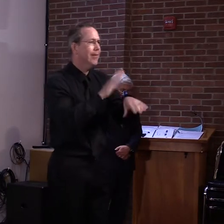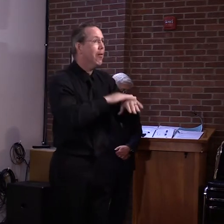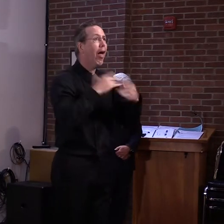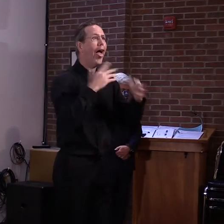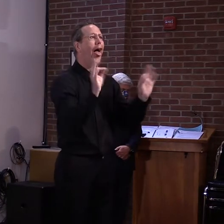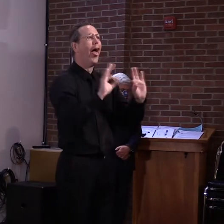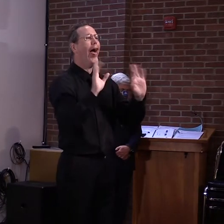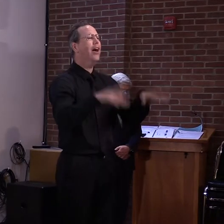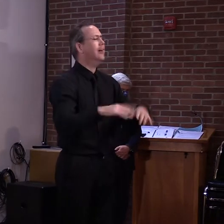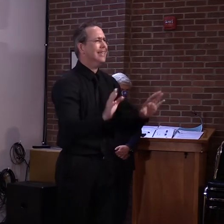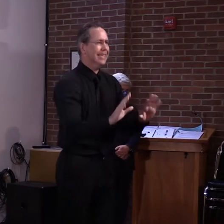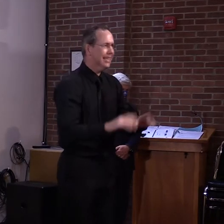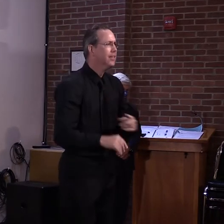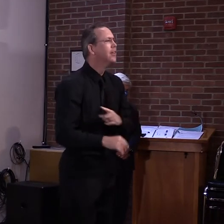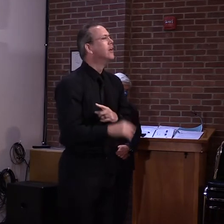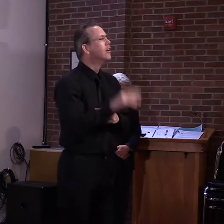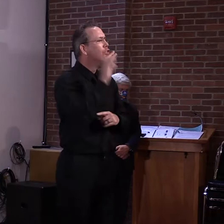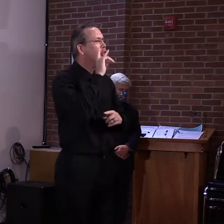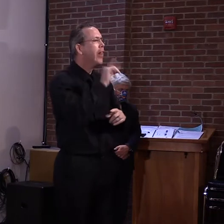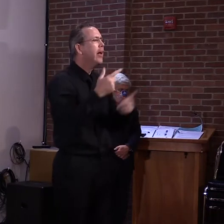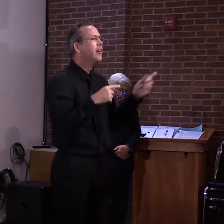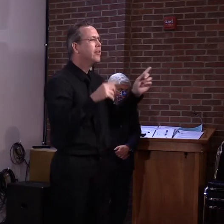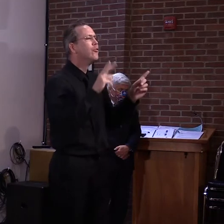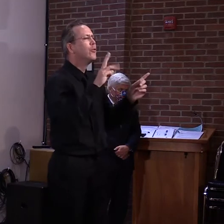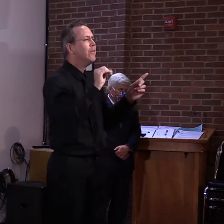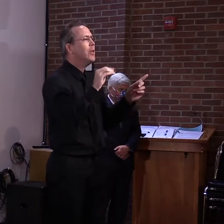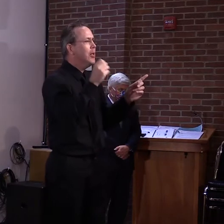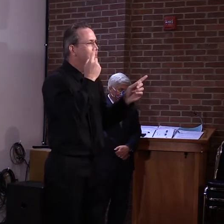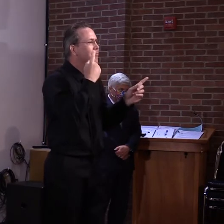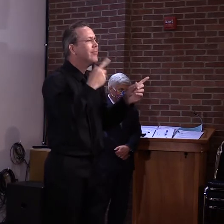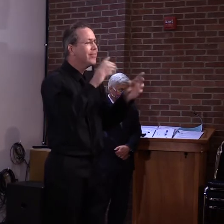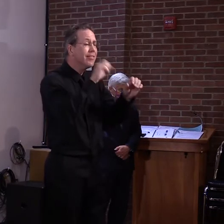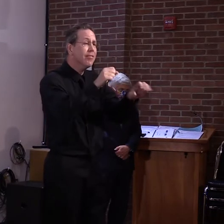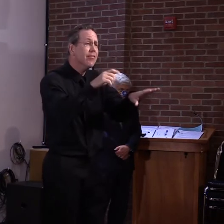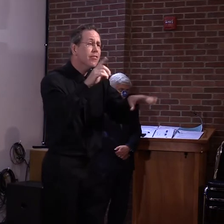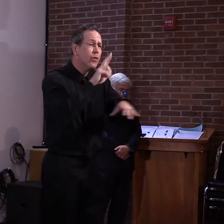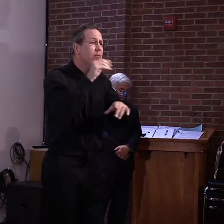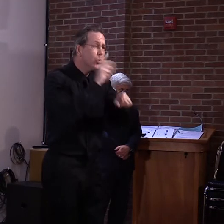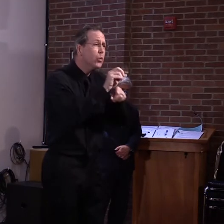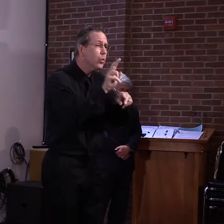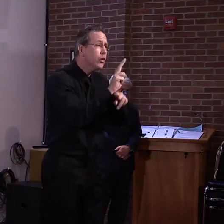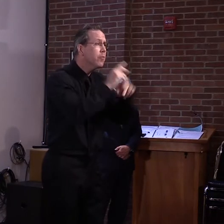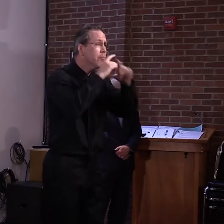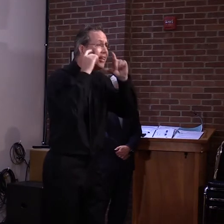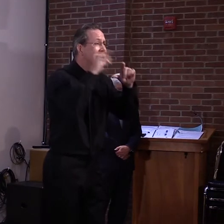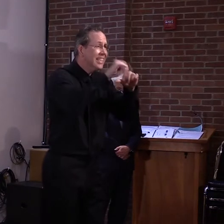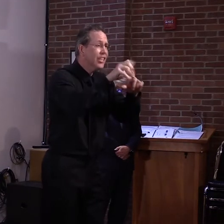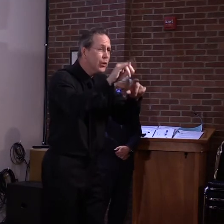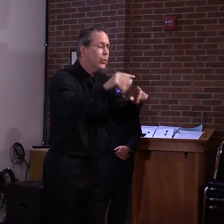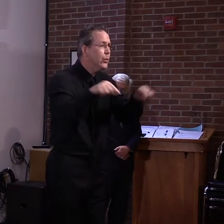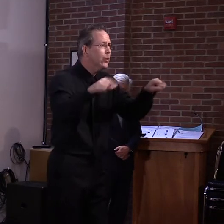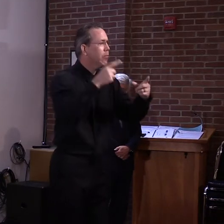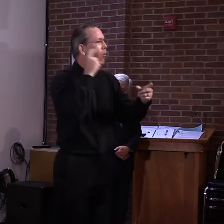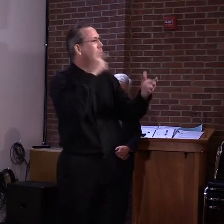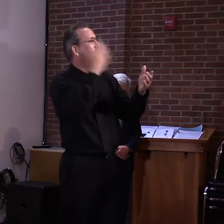wearing across the campus. Yeah, I didn't see anyone not masked.